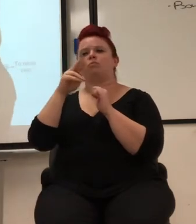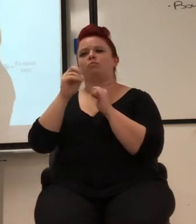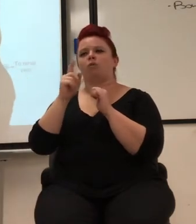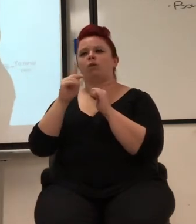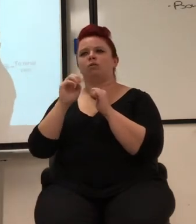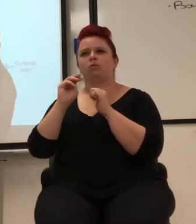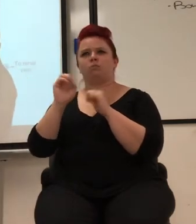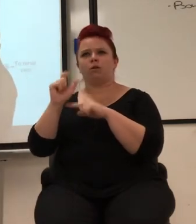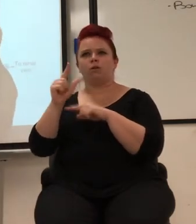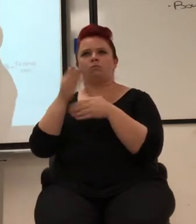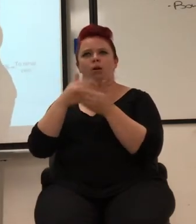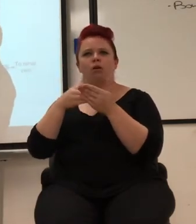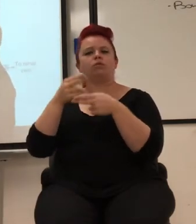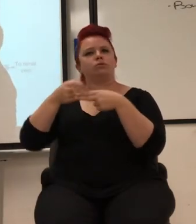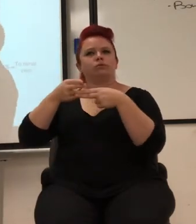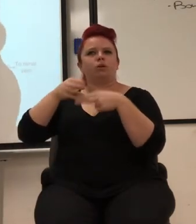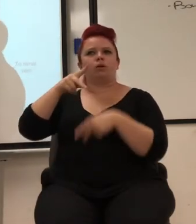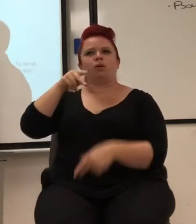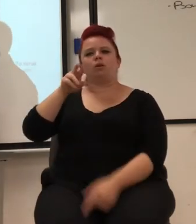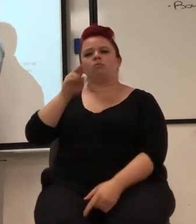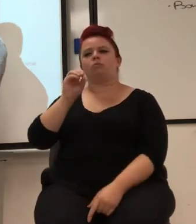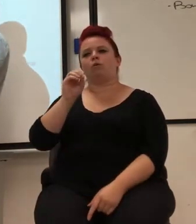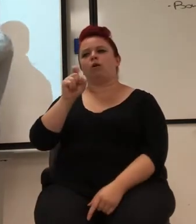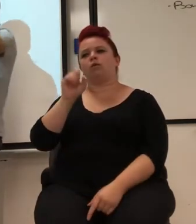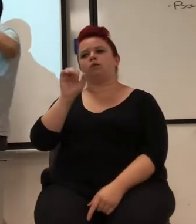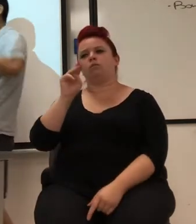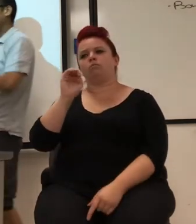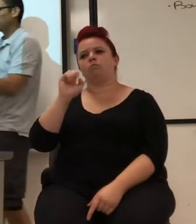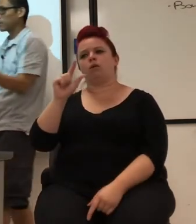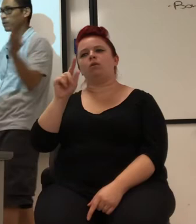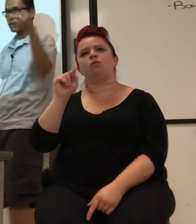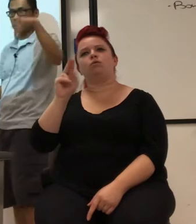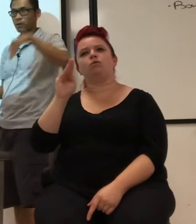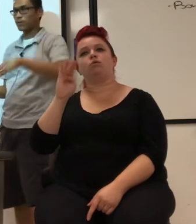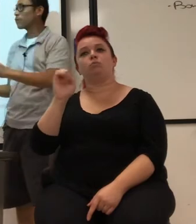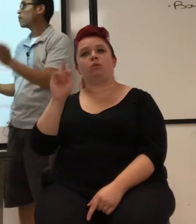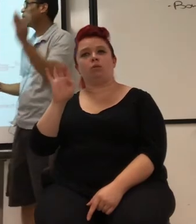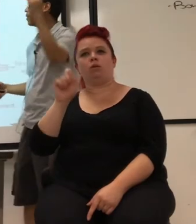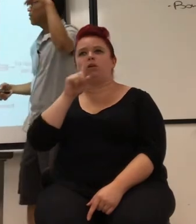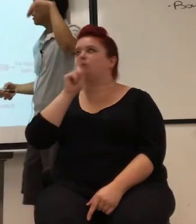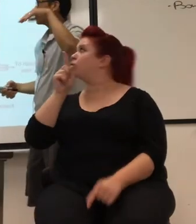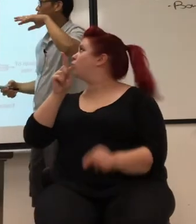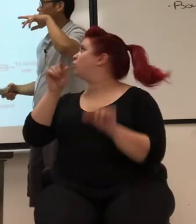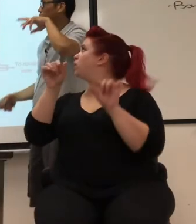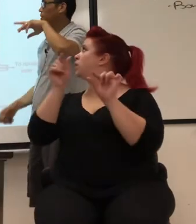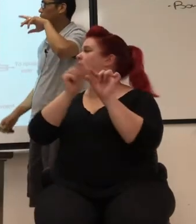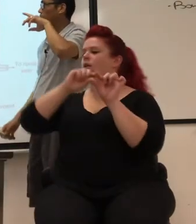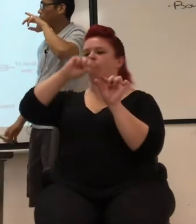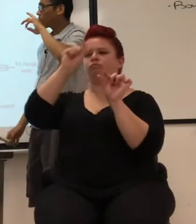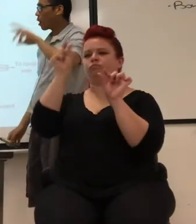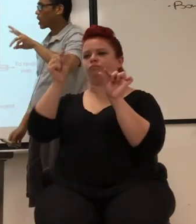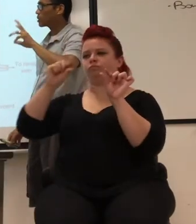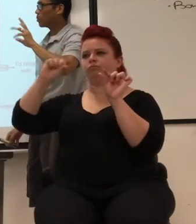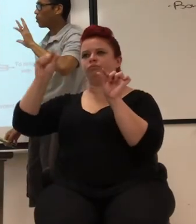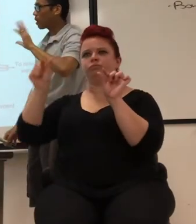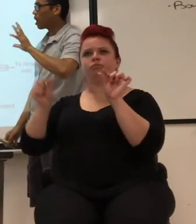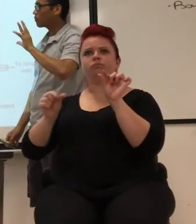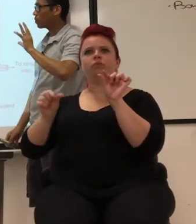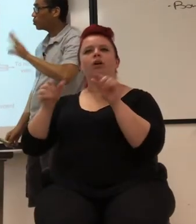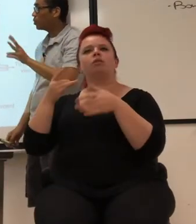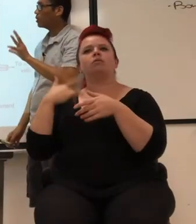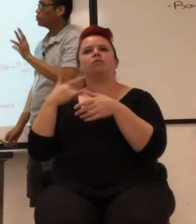it proximal tubule. Now, it's a really twisty, turny curve, and so usually it's called the